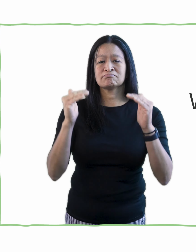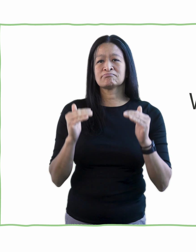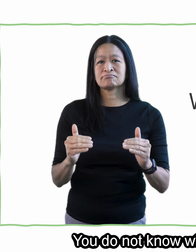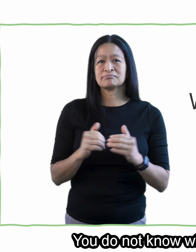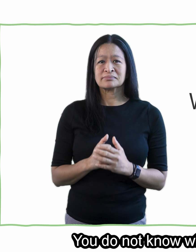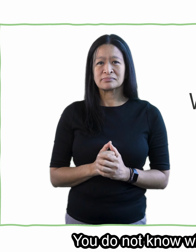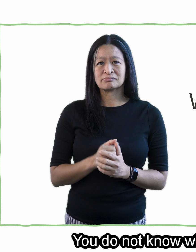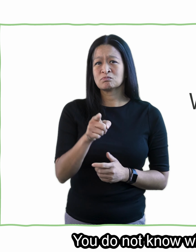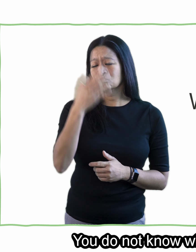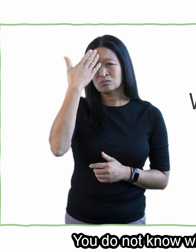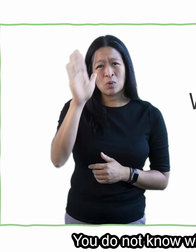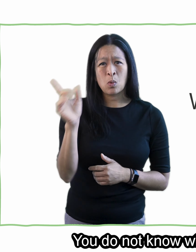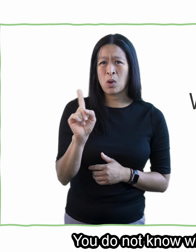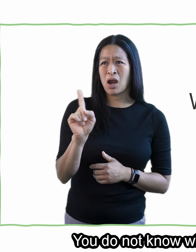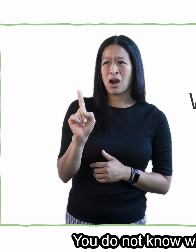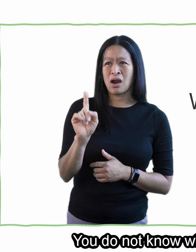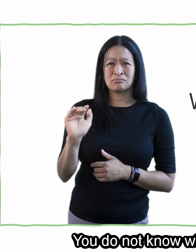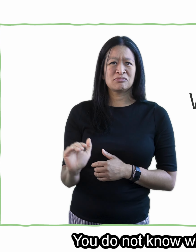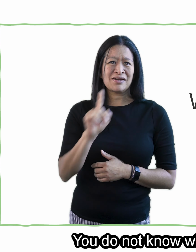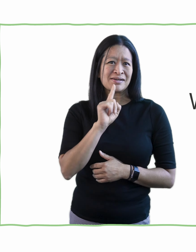You do not know where the child is.